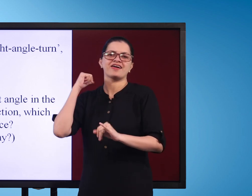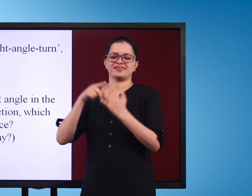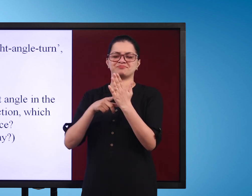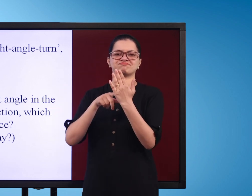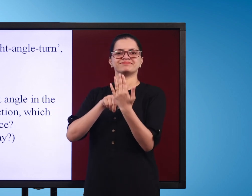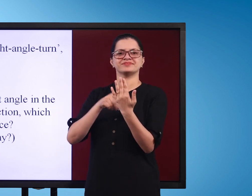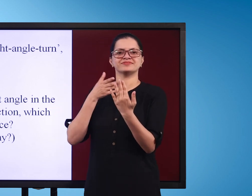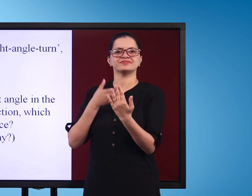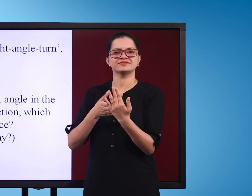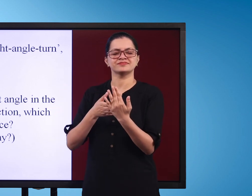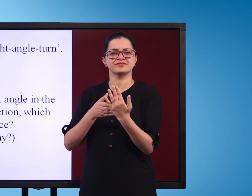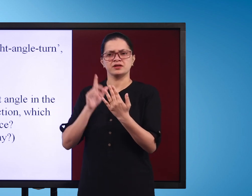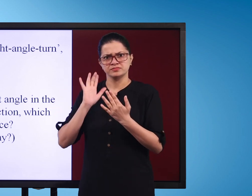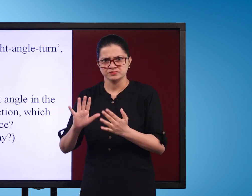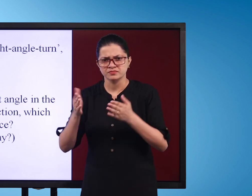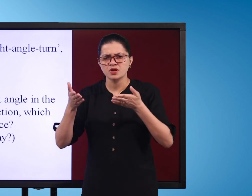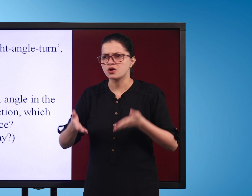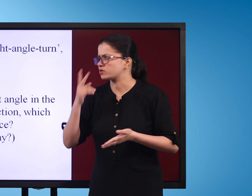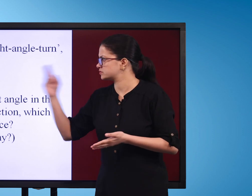You now face south.